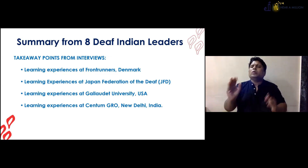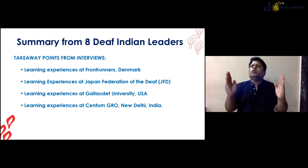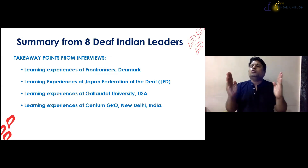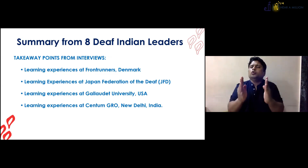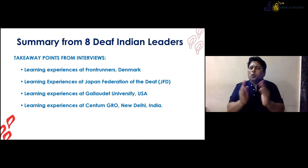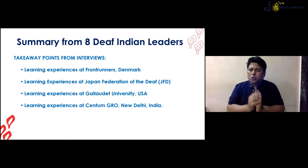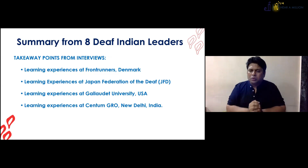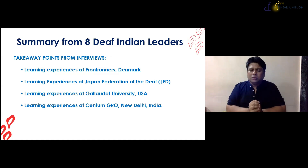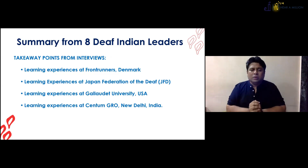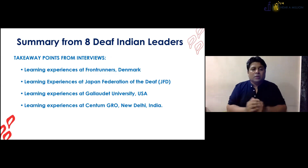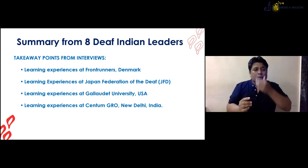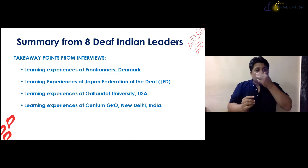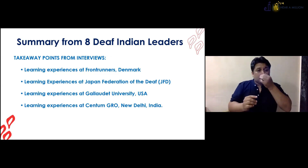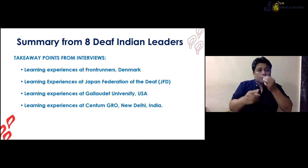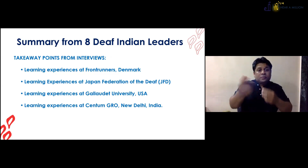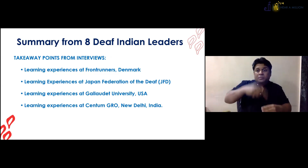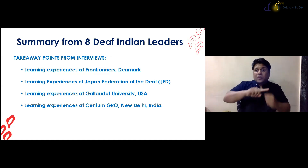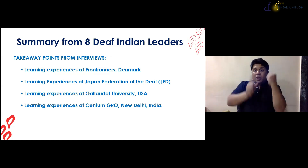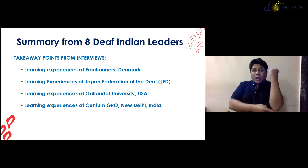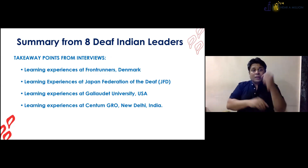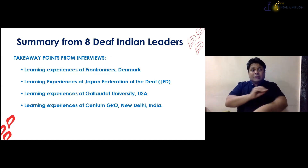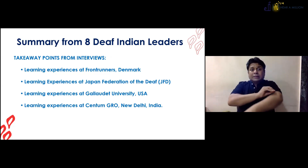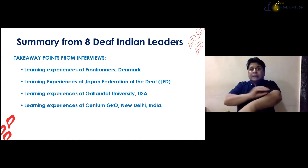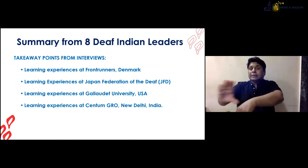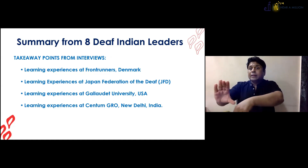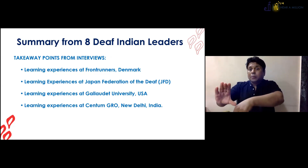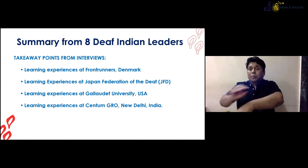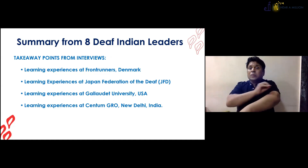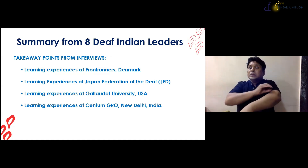with the government, etc. So it was a quick 1 week course.